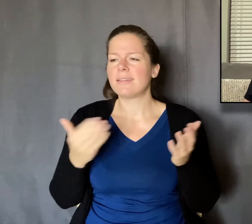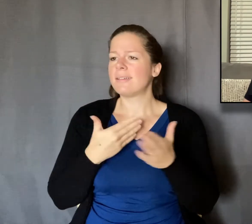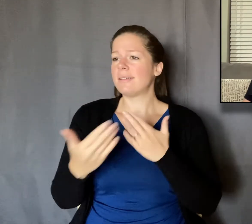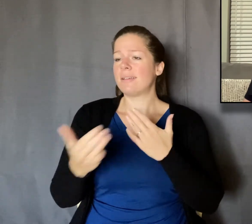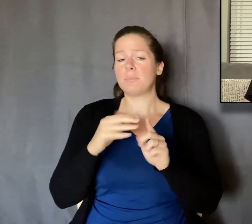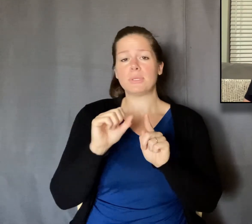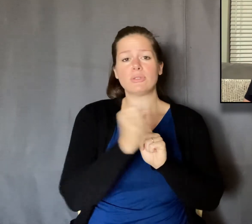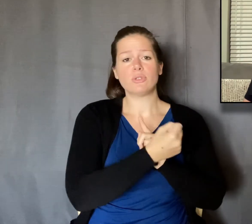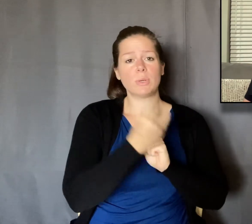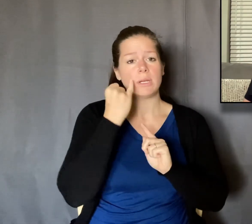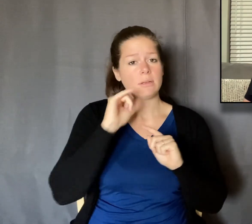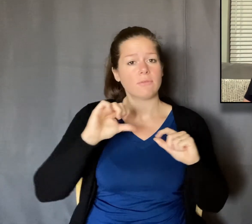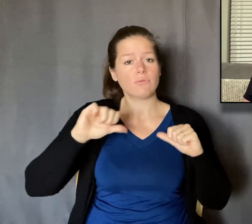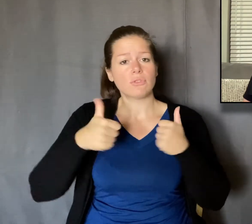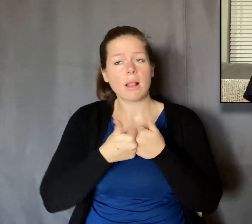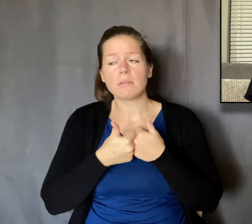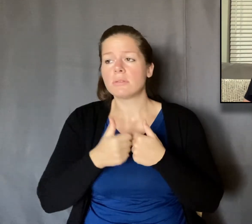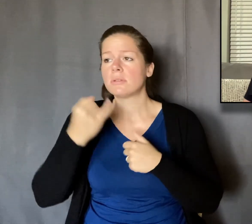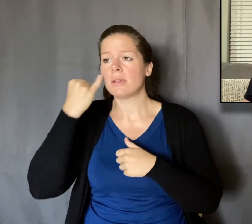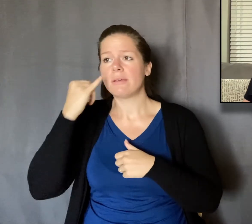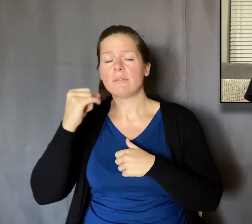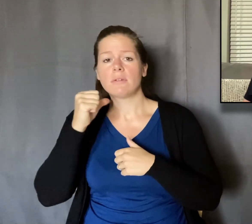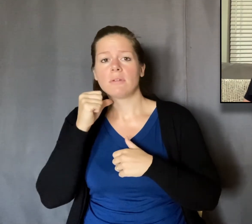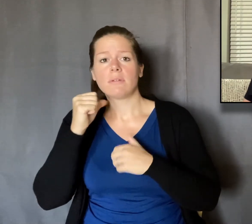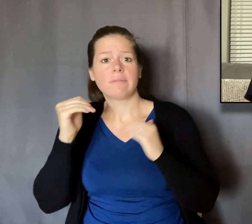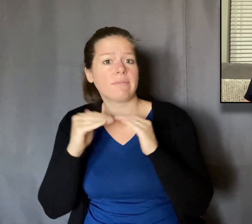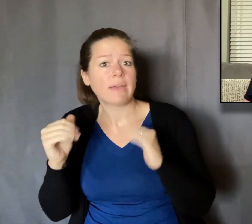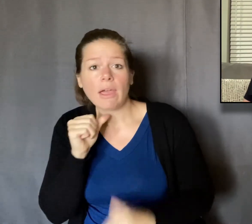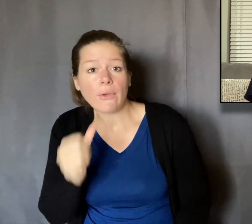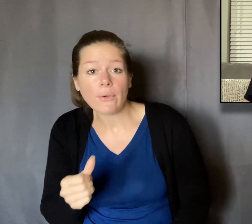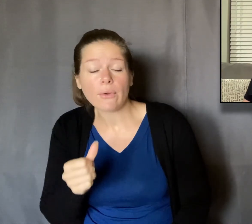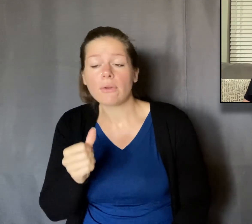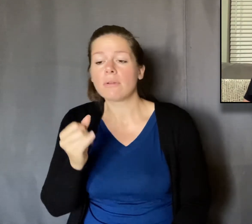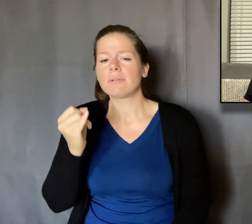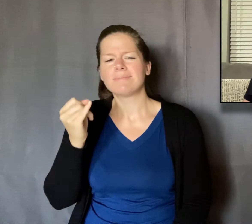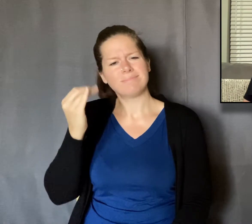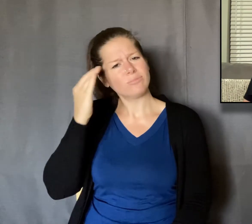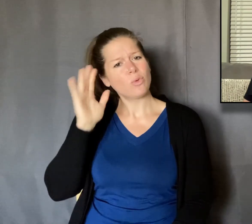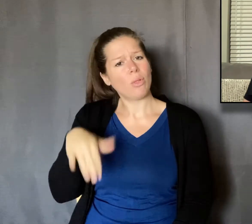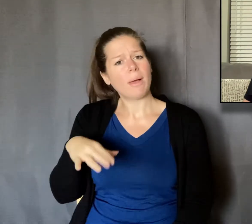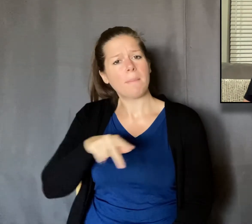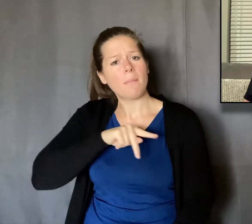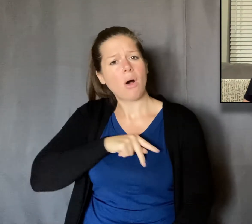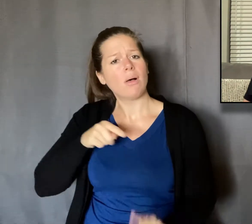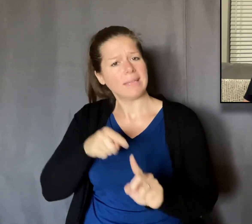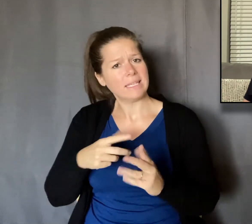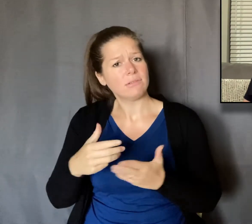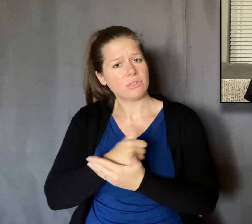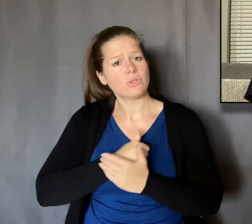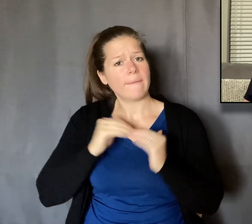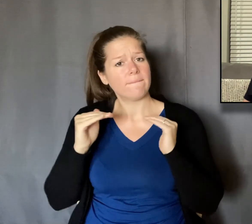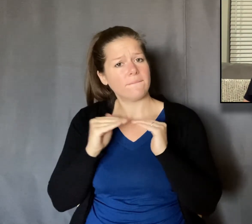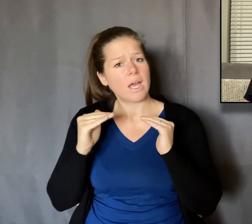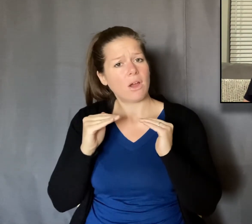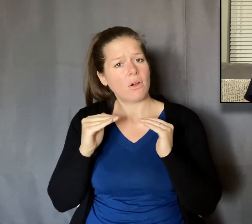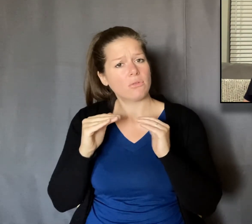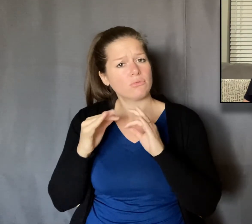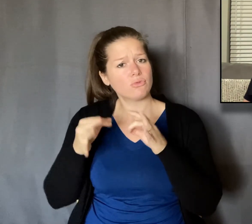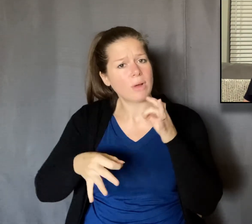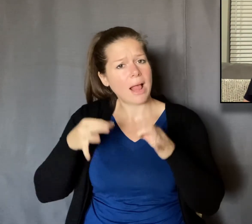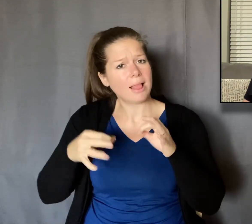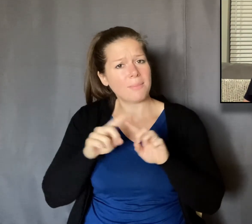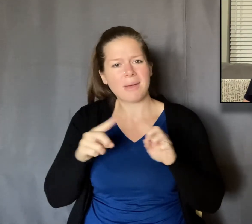challenging situations. Certainly a situation where Paul deserved a fair trial, a fair look. He was already being apprehended in a way